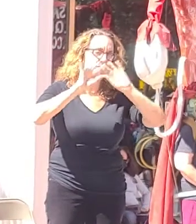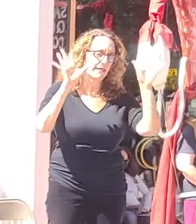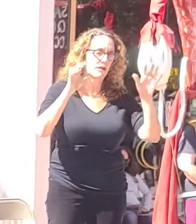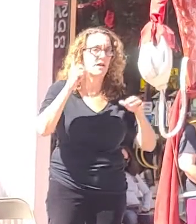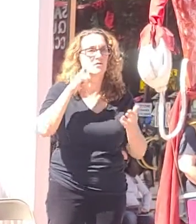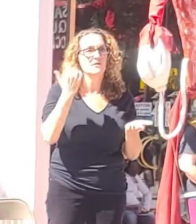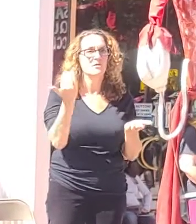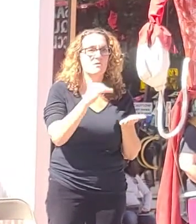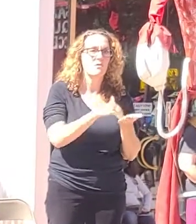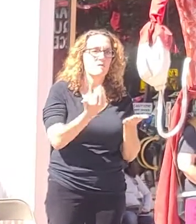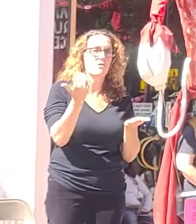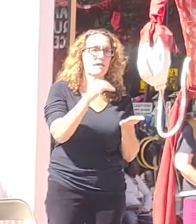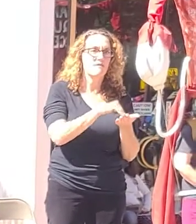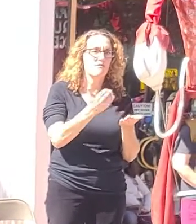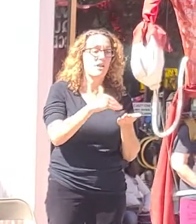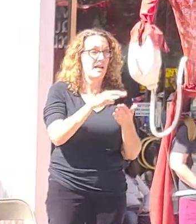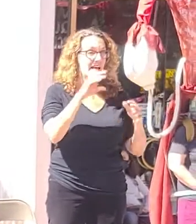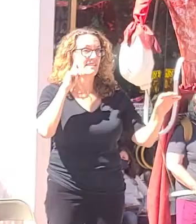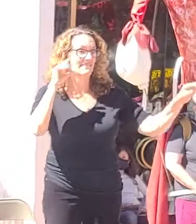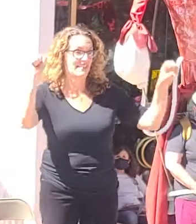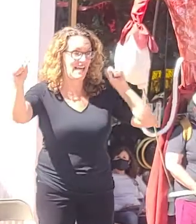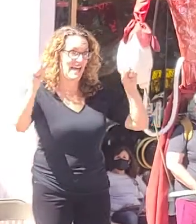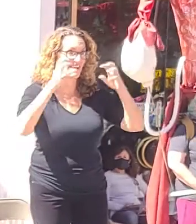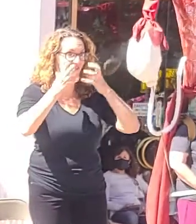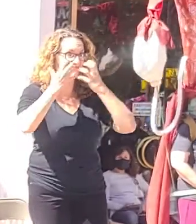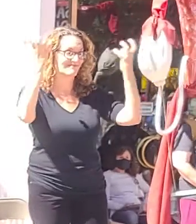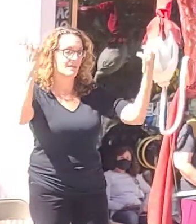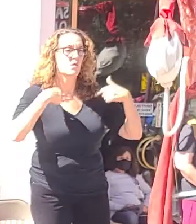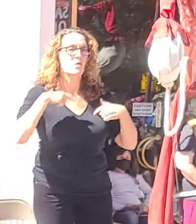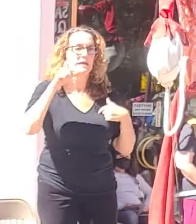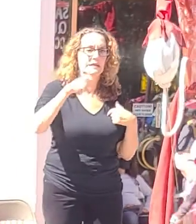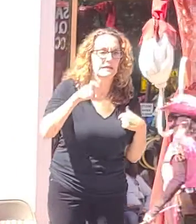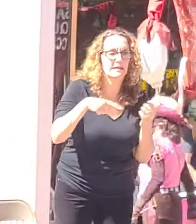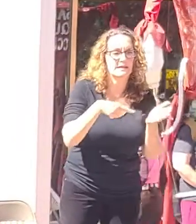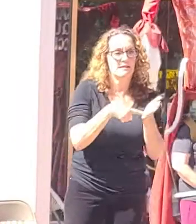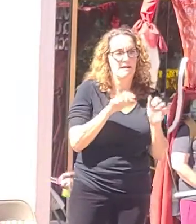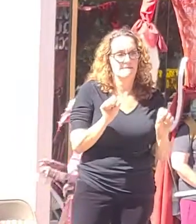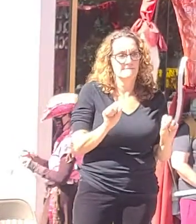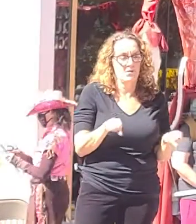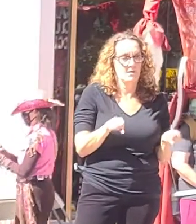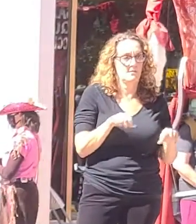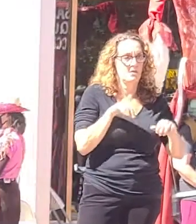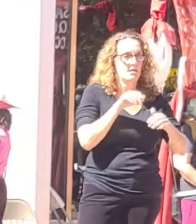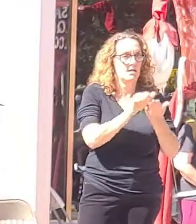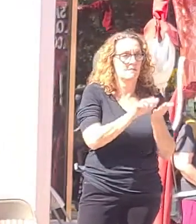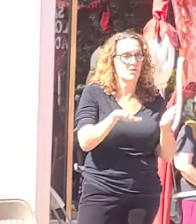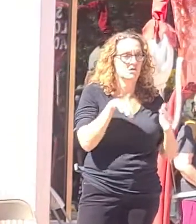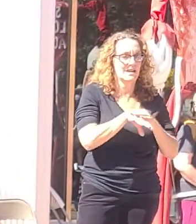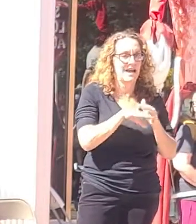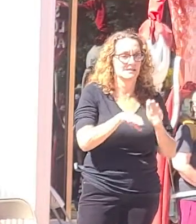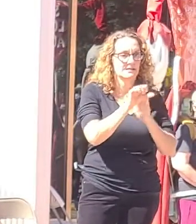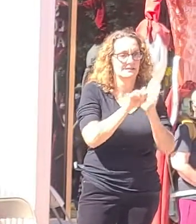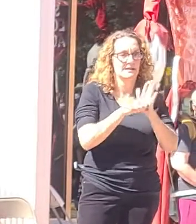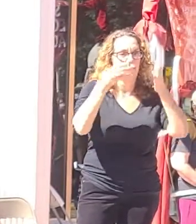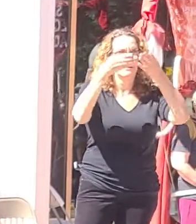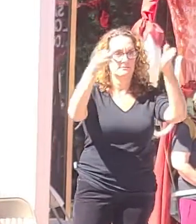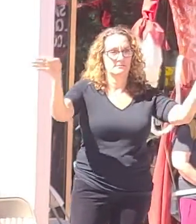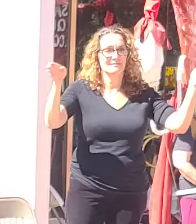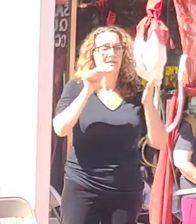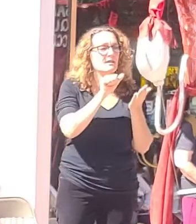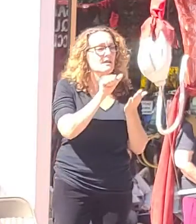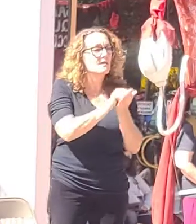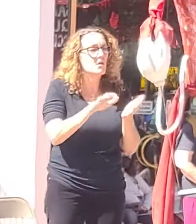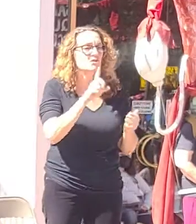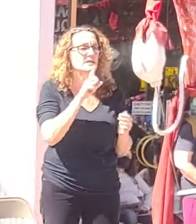and over and loud, that we need affordable abortion access across the state. Abortion is